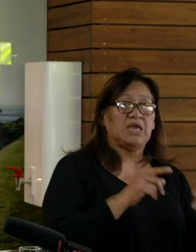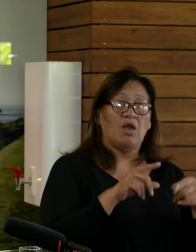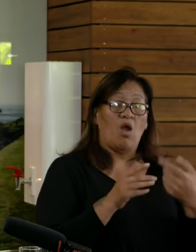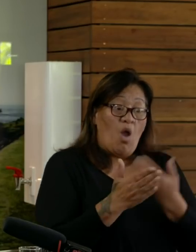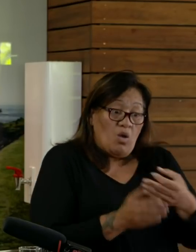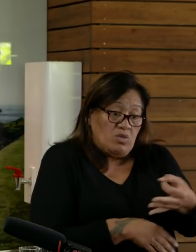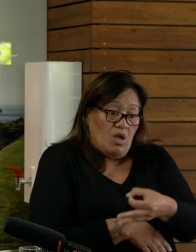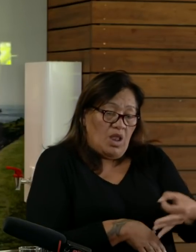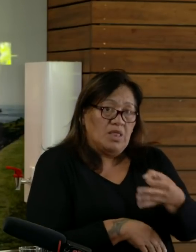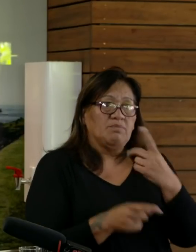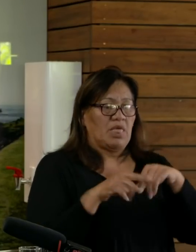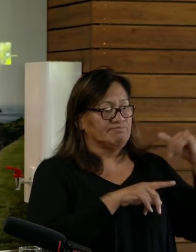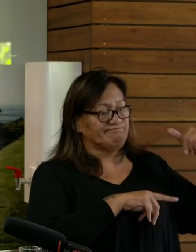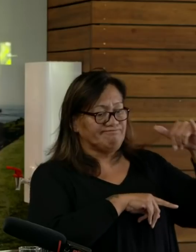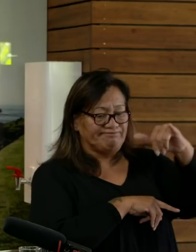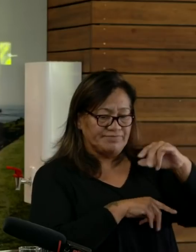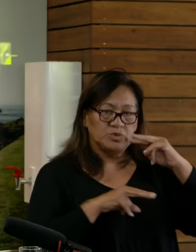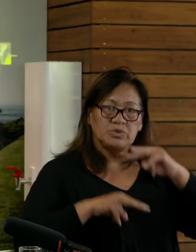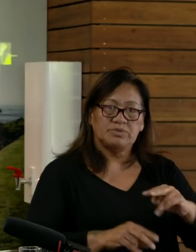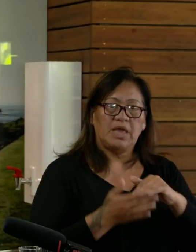Whakaare White Island.